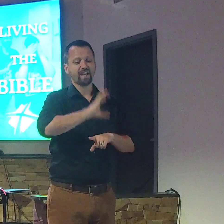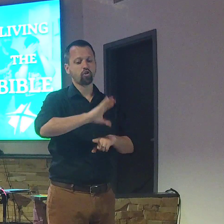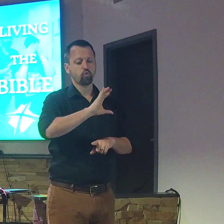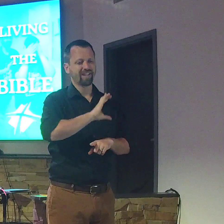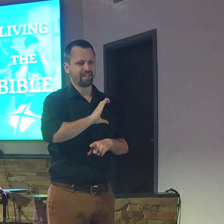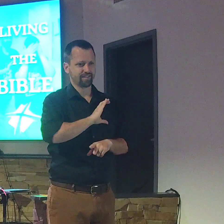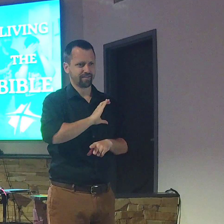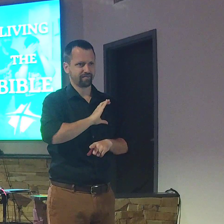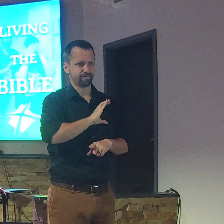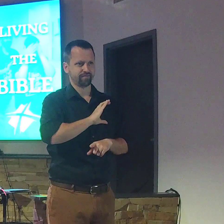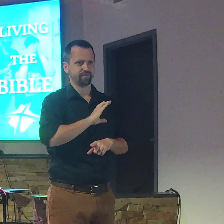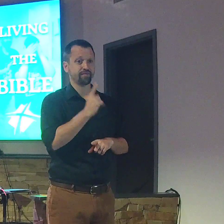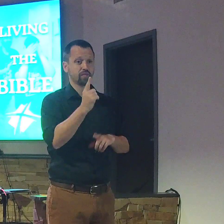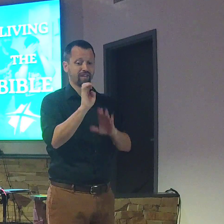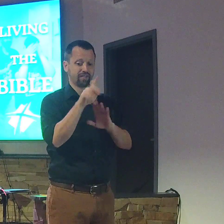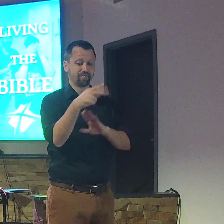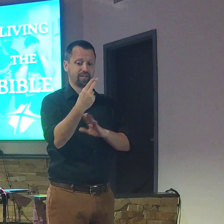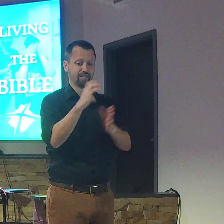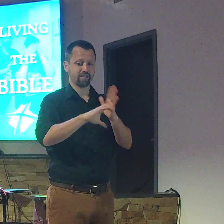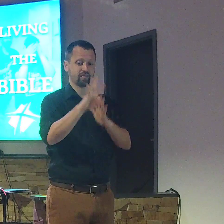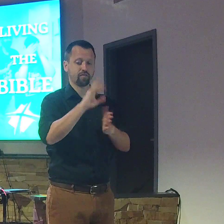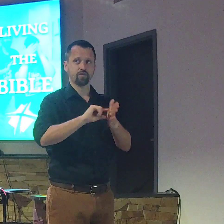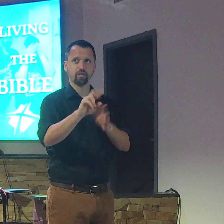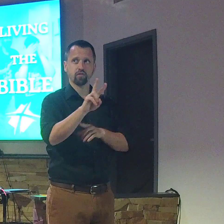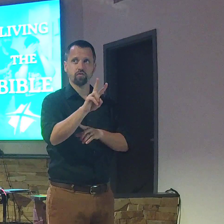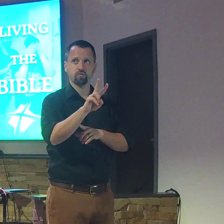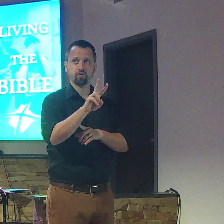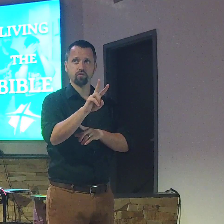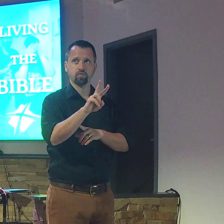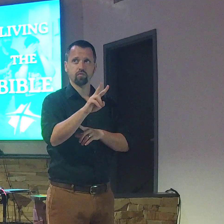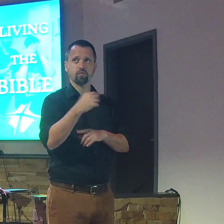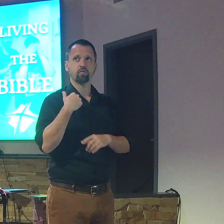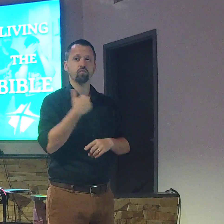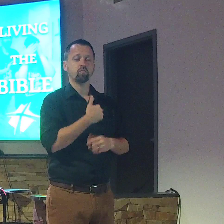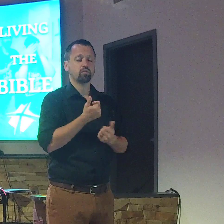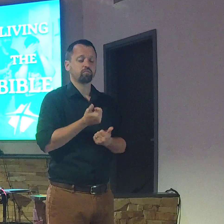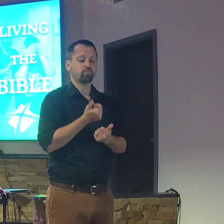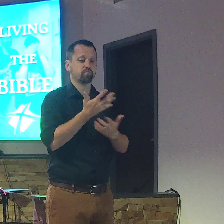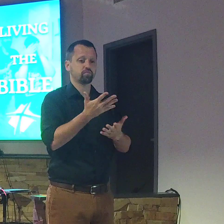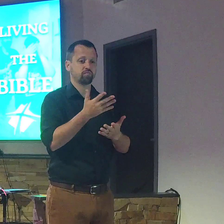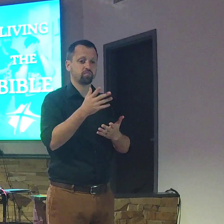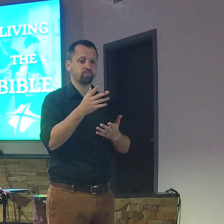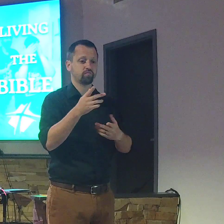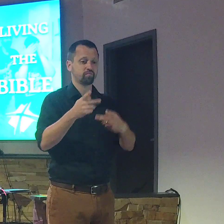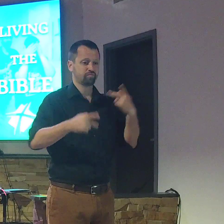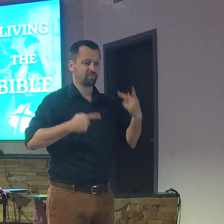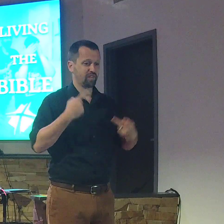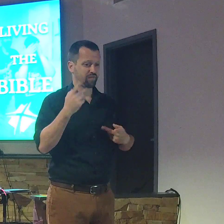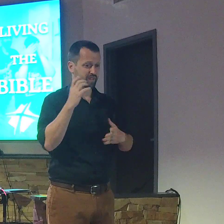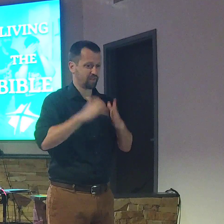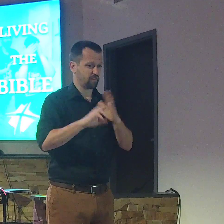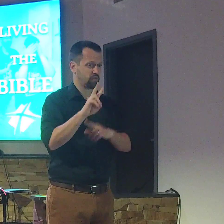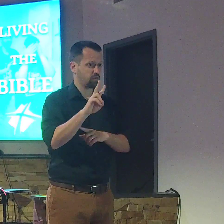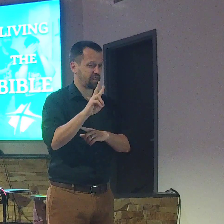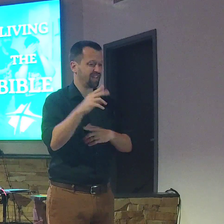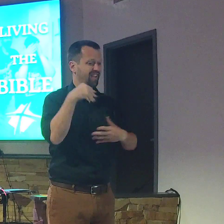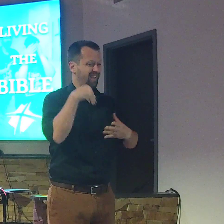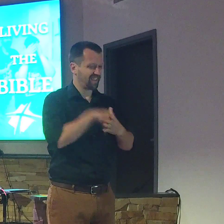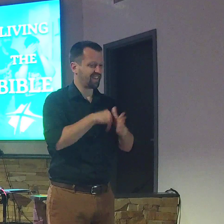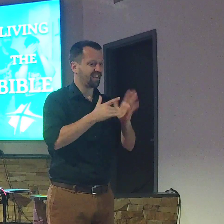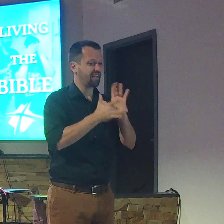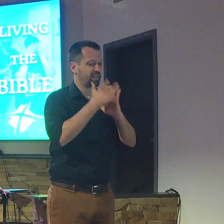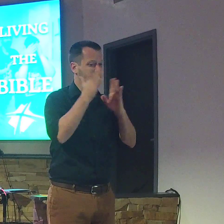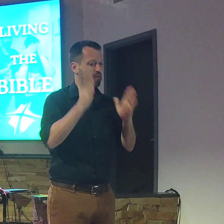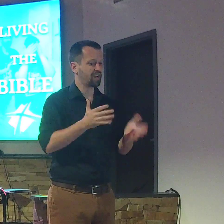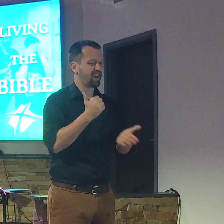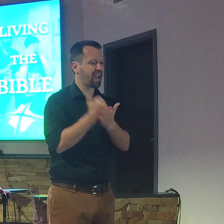about in Ephesians 4:2, we're going to elaborate on today in Philippians chapter 2, that's within the Christian that will help us to